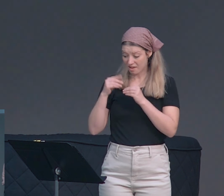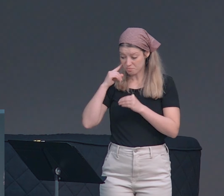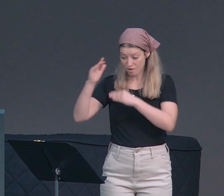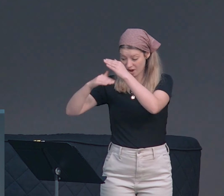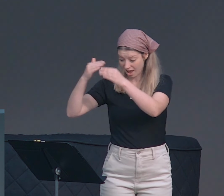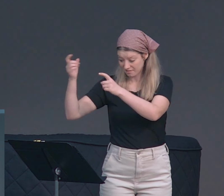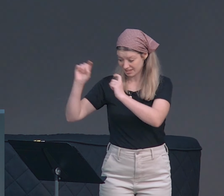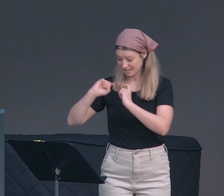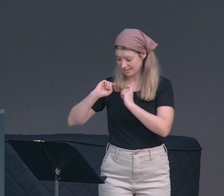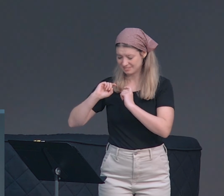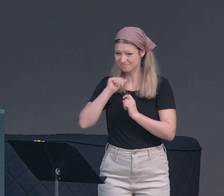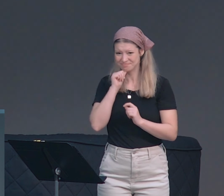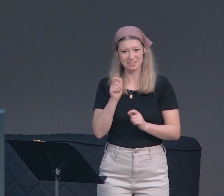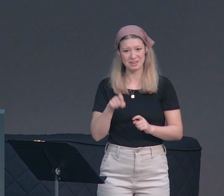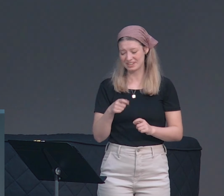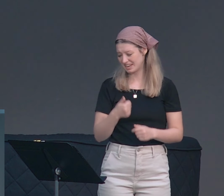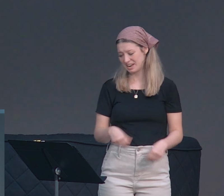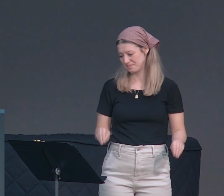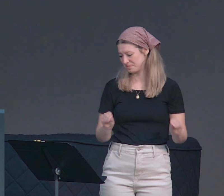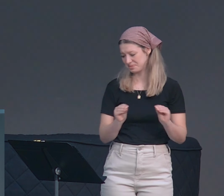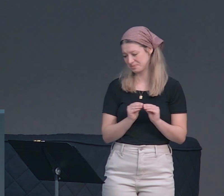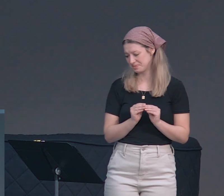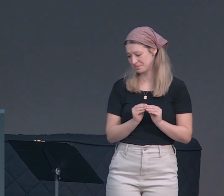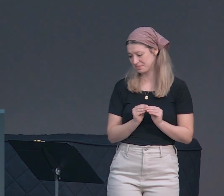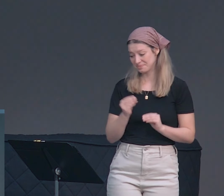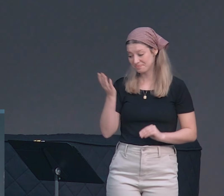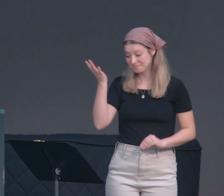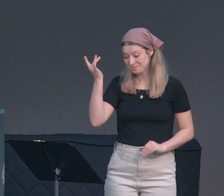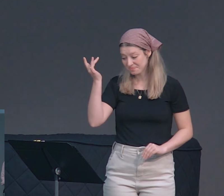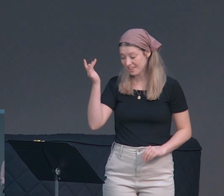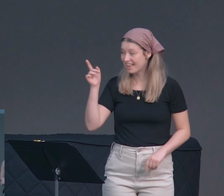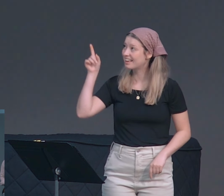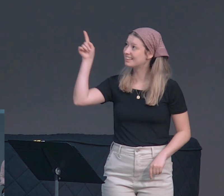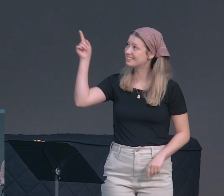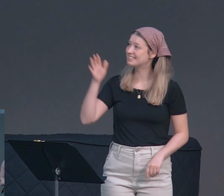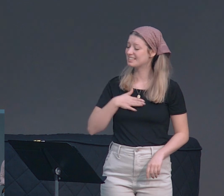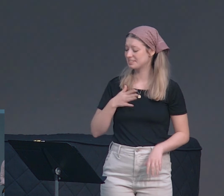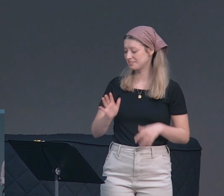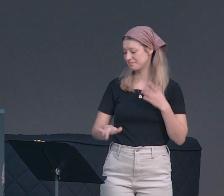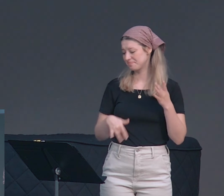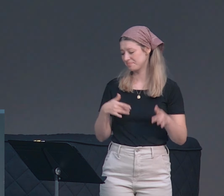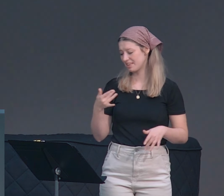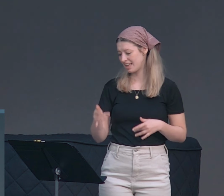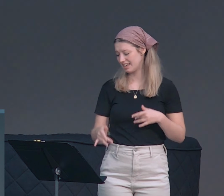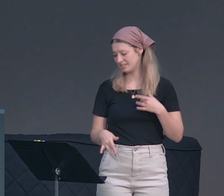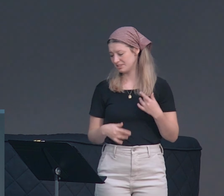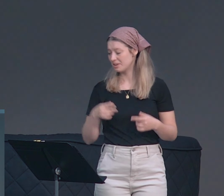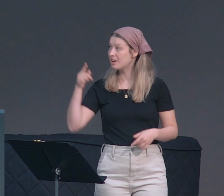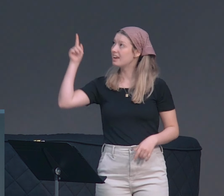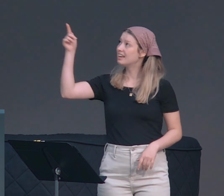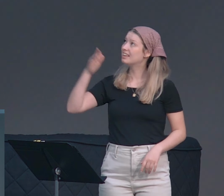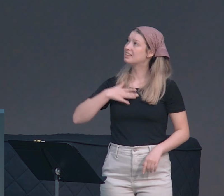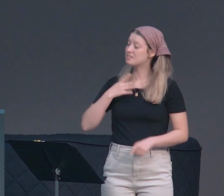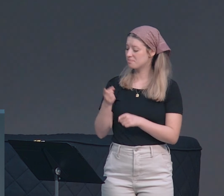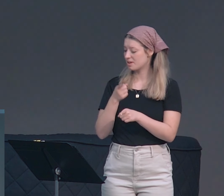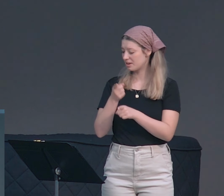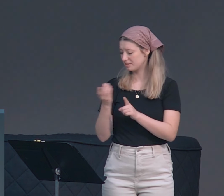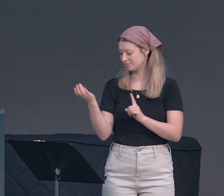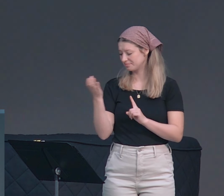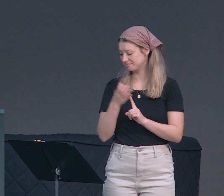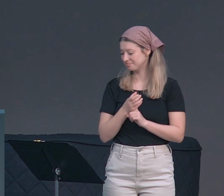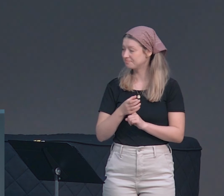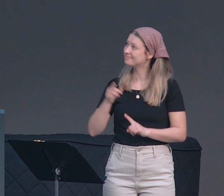more for heaven now to give. He is my joy,